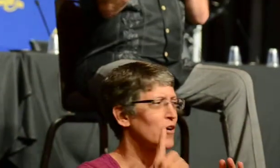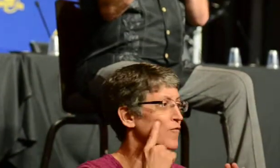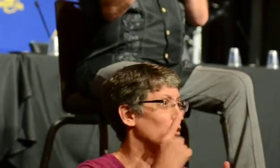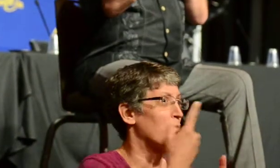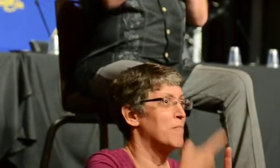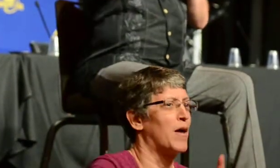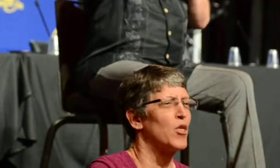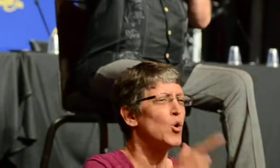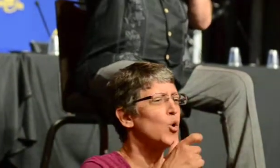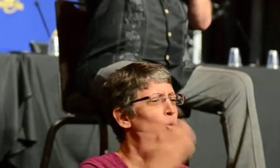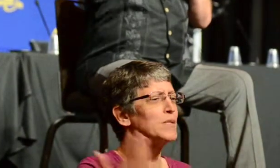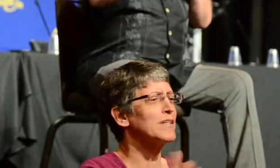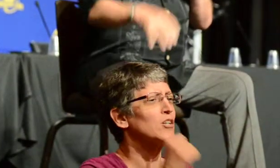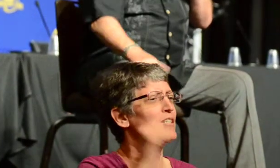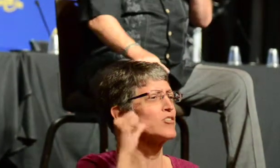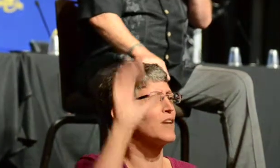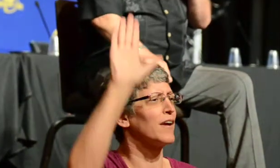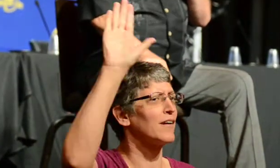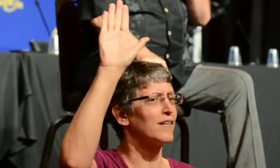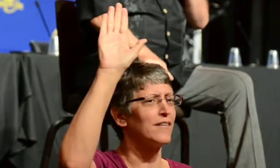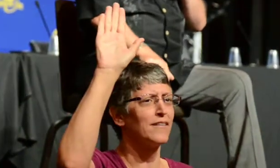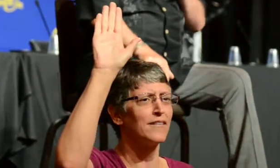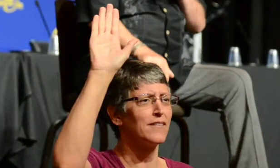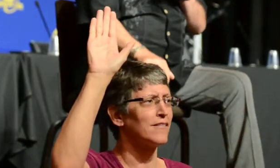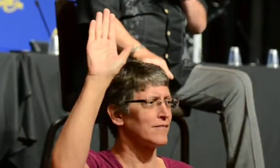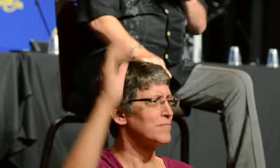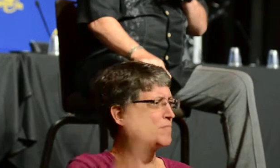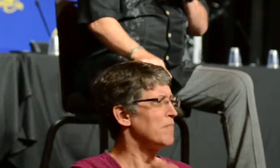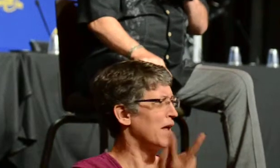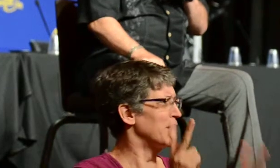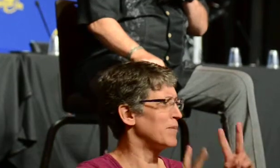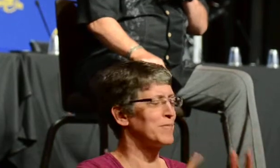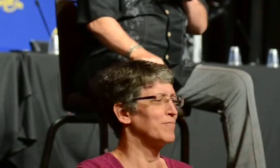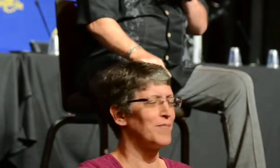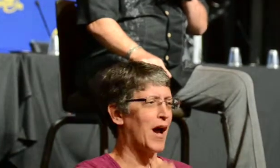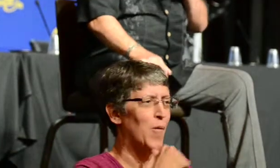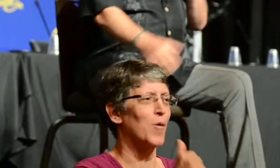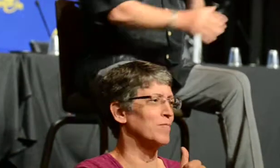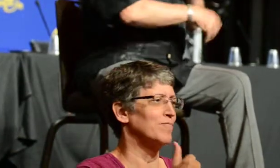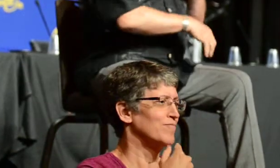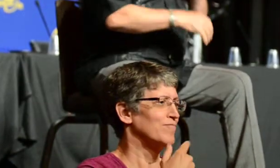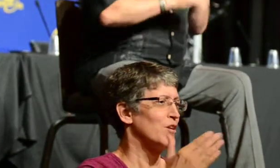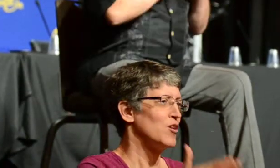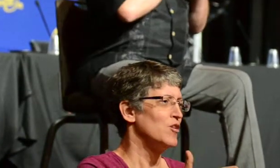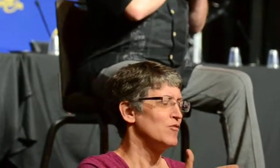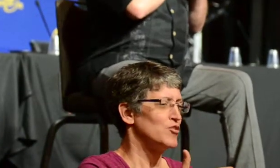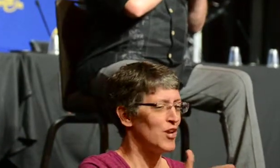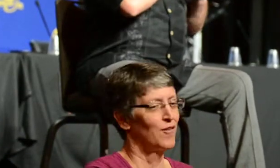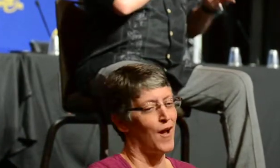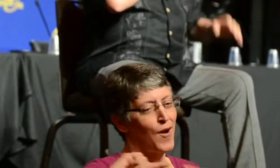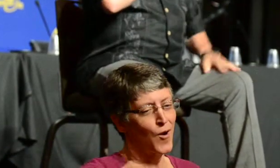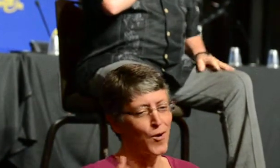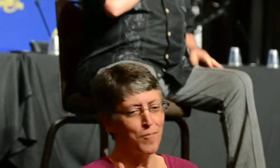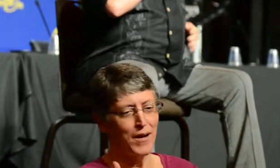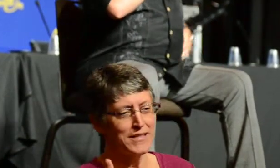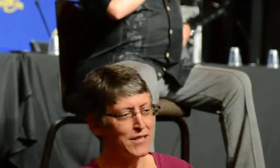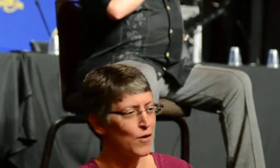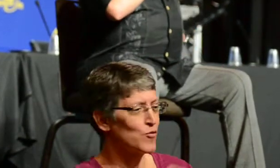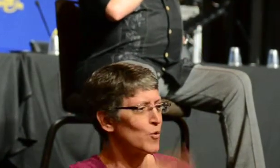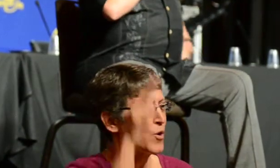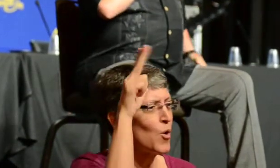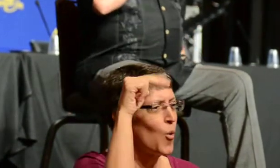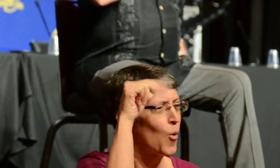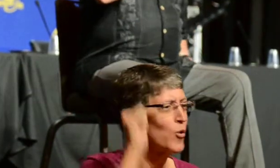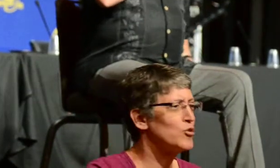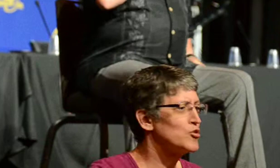was here yesterday? And hands up, who were here yesterday? Okay, a lot of you. So I won't repeat that I hurt myself in a horse show and